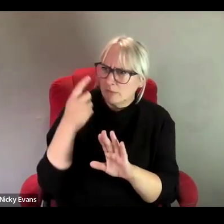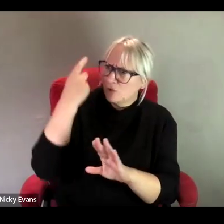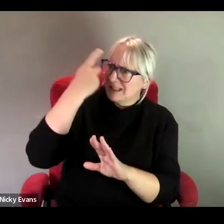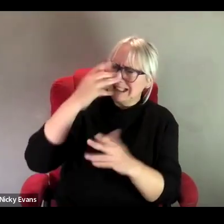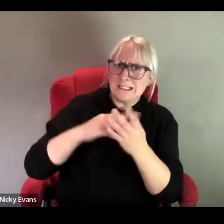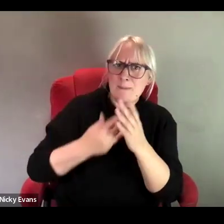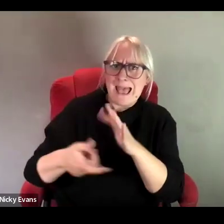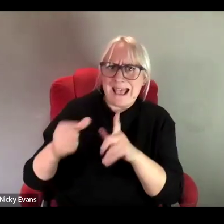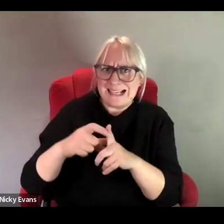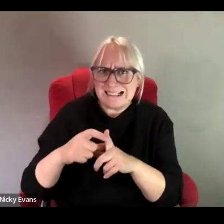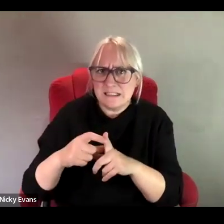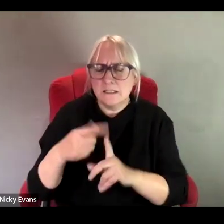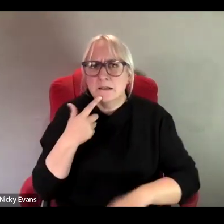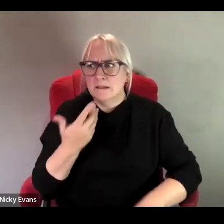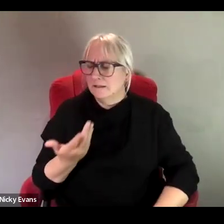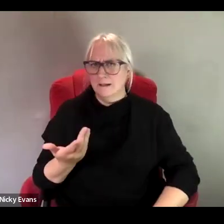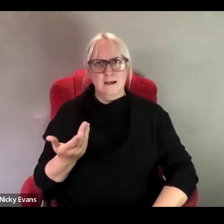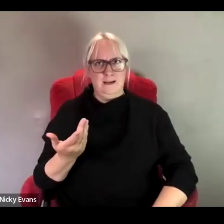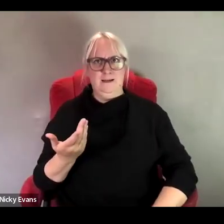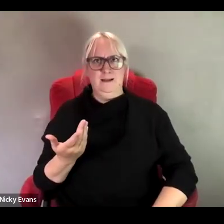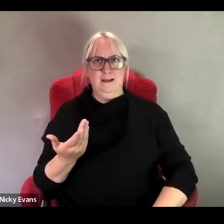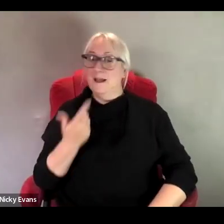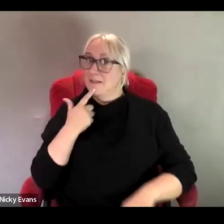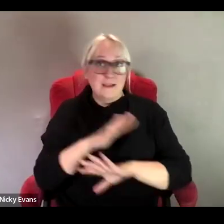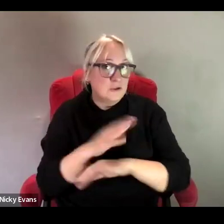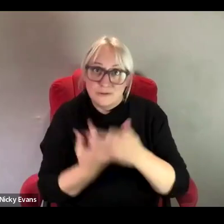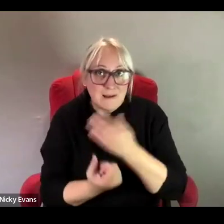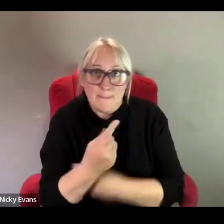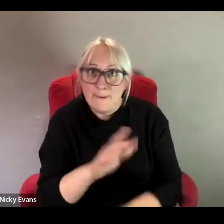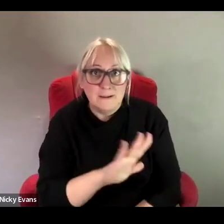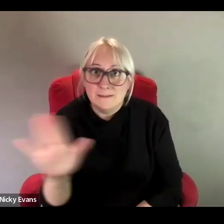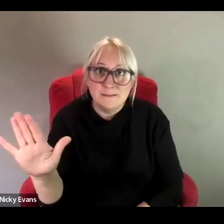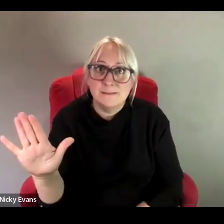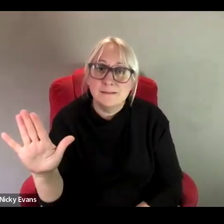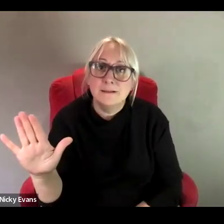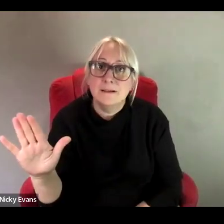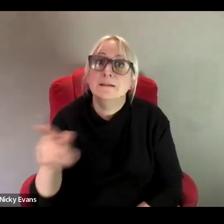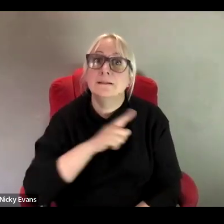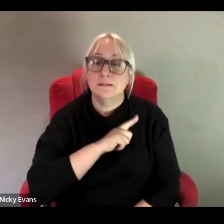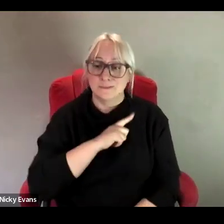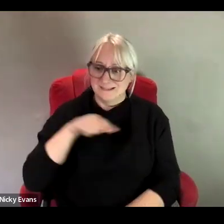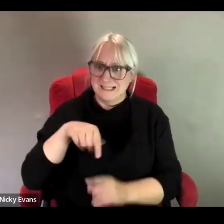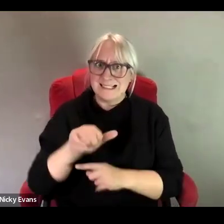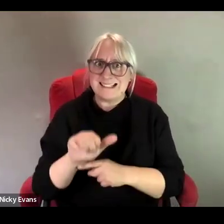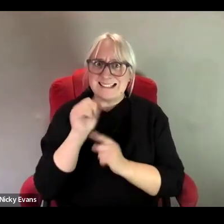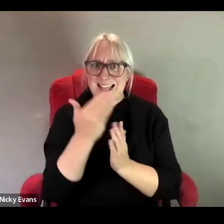that's something that is not supposed to happen. And I think we can all agree that that's where these safeguards,